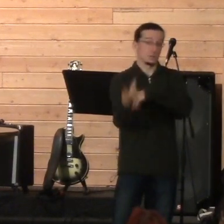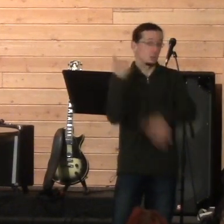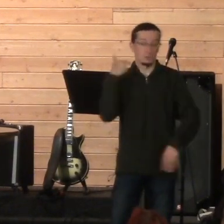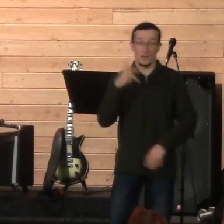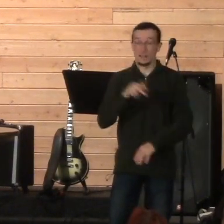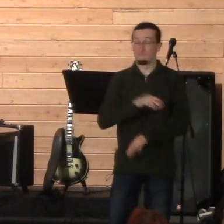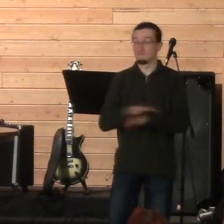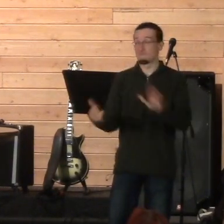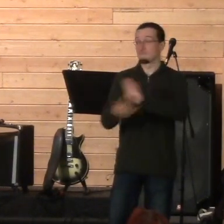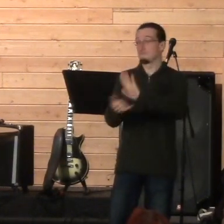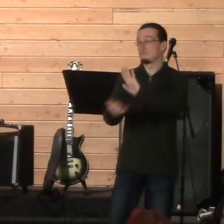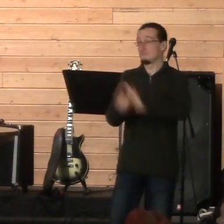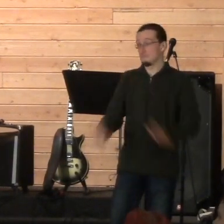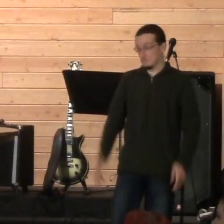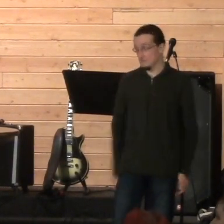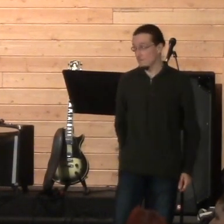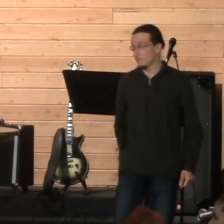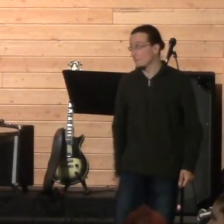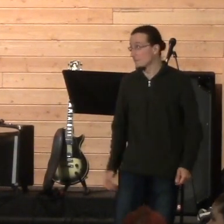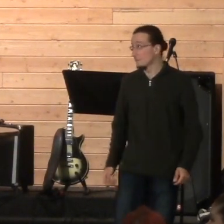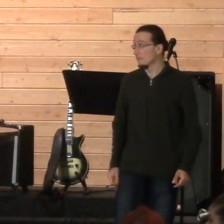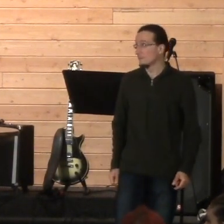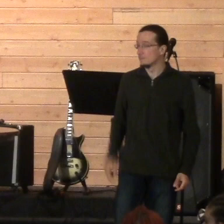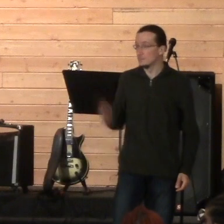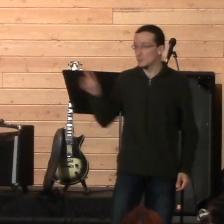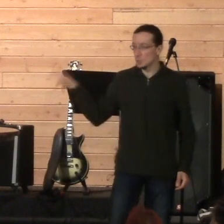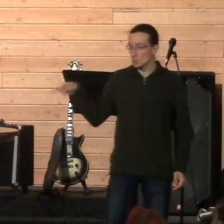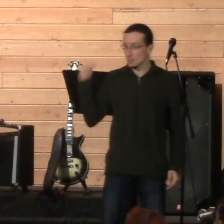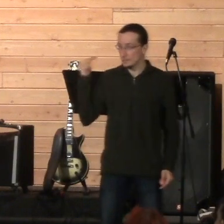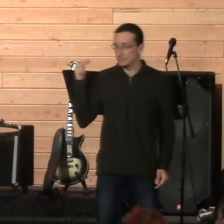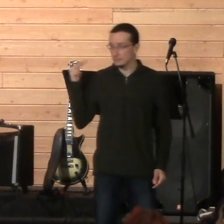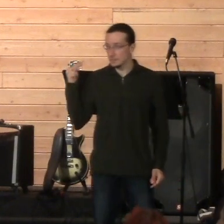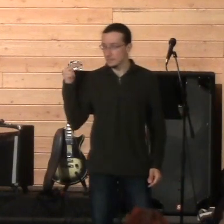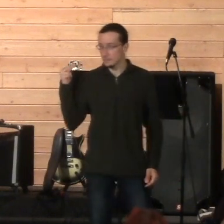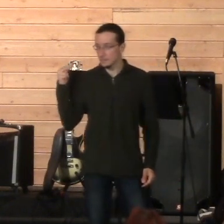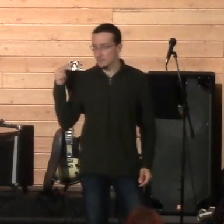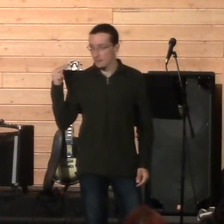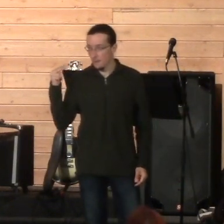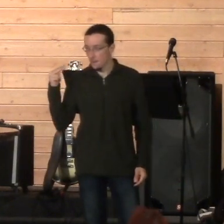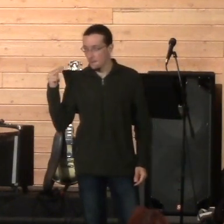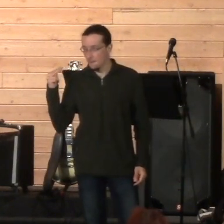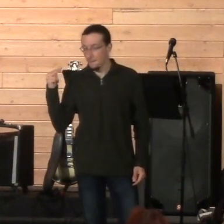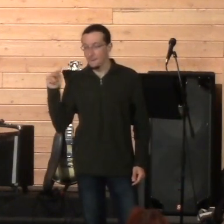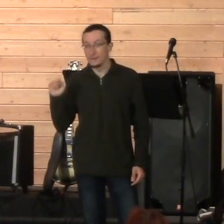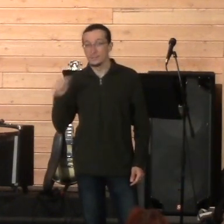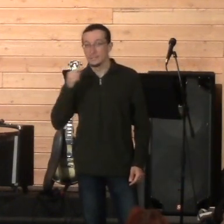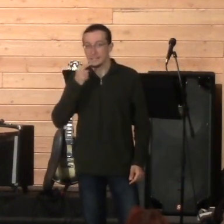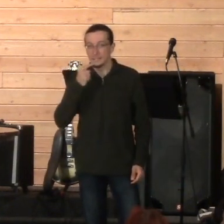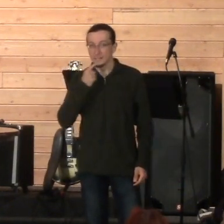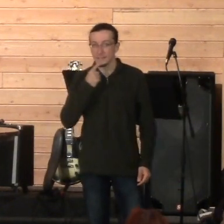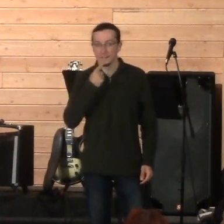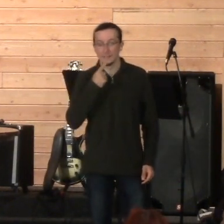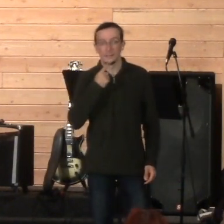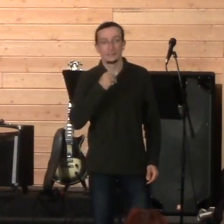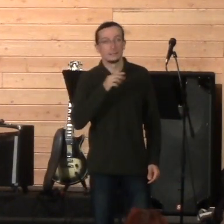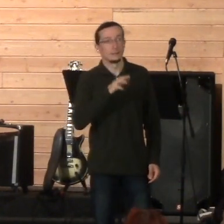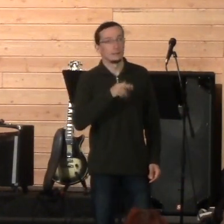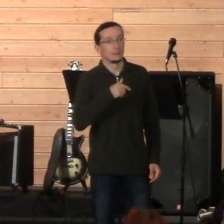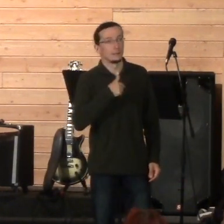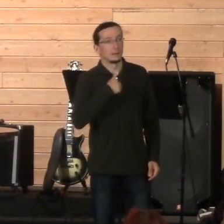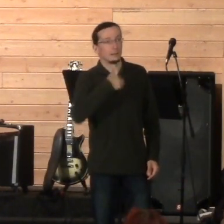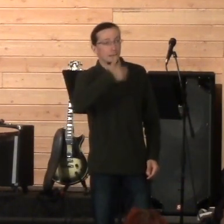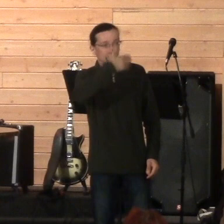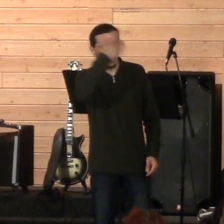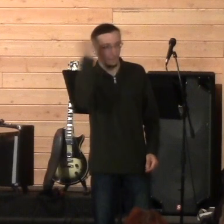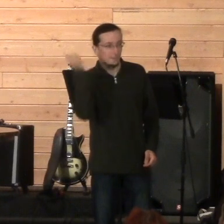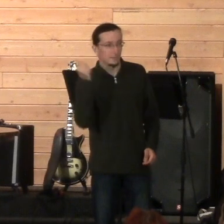No way, no way. She looks at me and she says, I forgot to take my birth